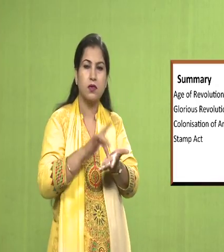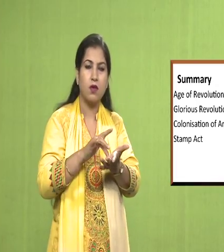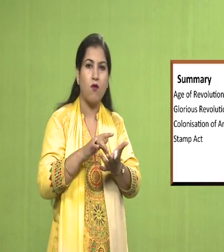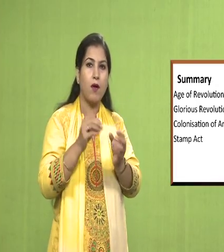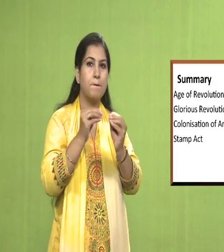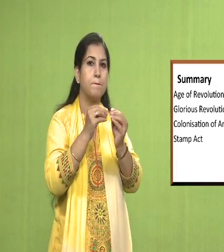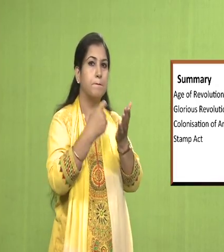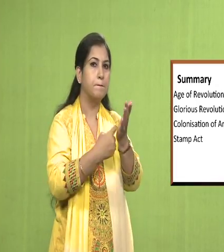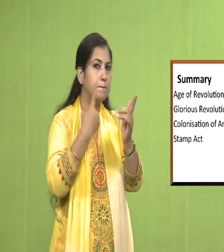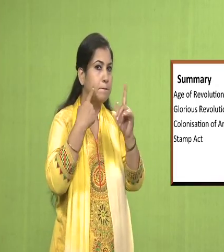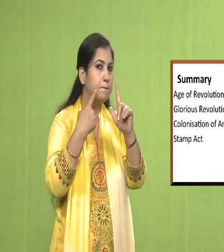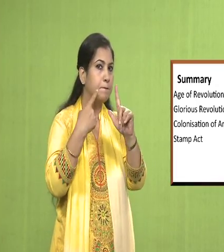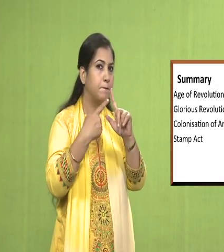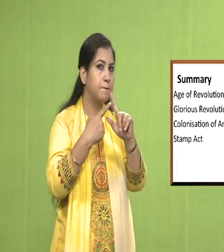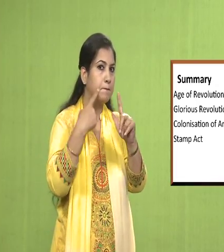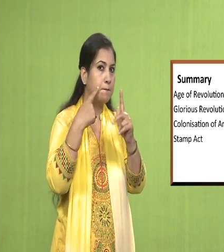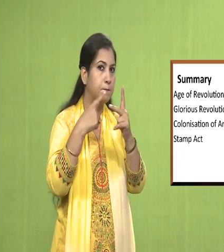Stamp Act.